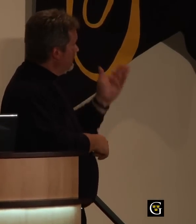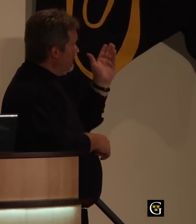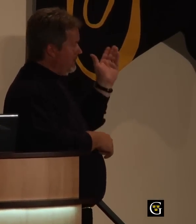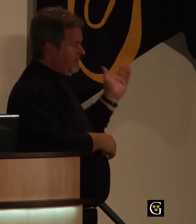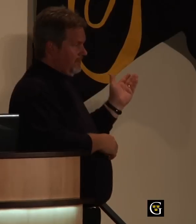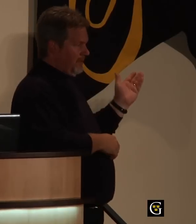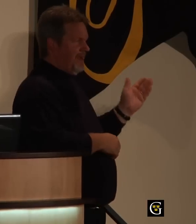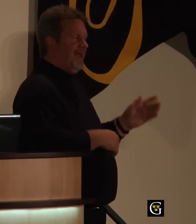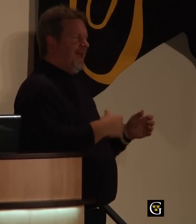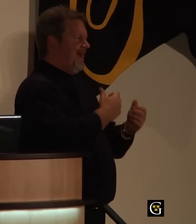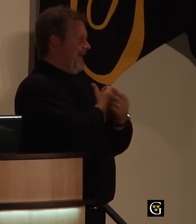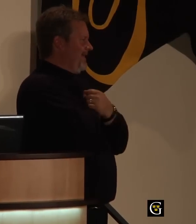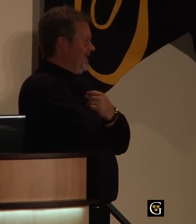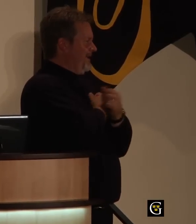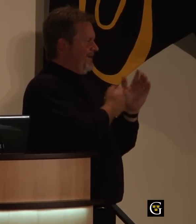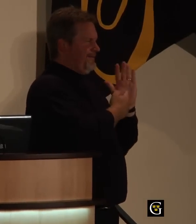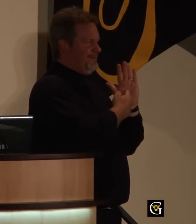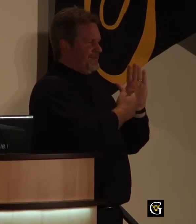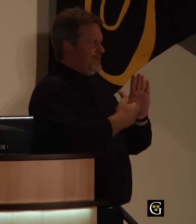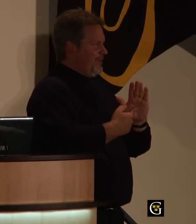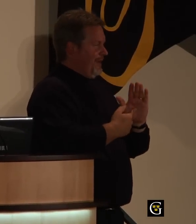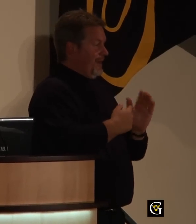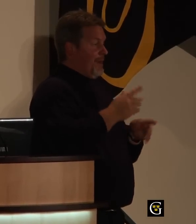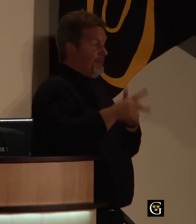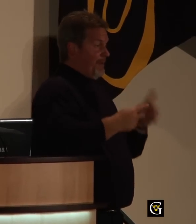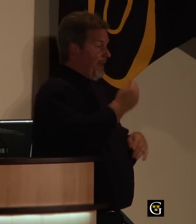a vulture show after lunch.